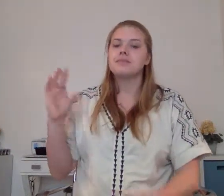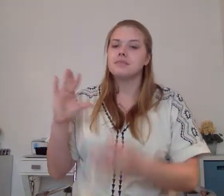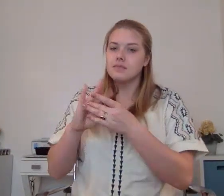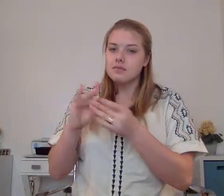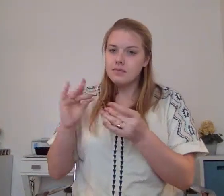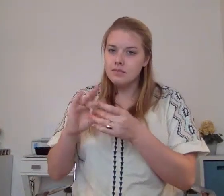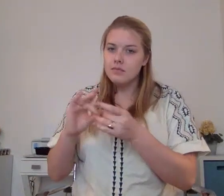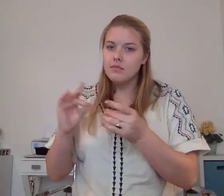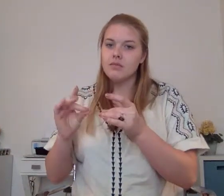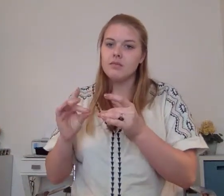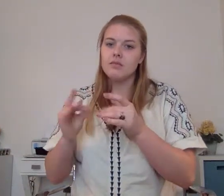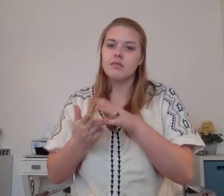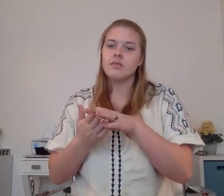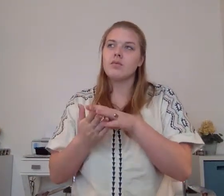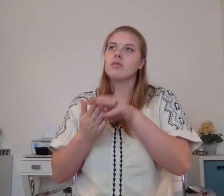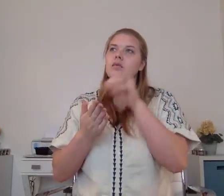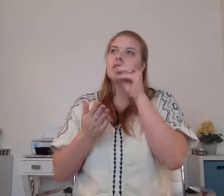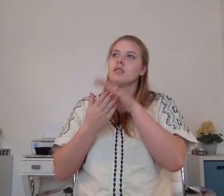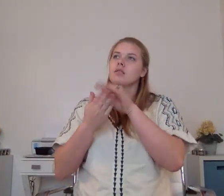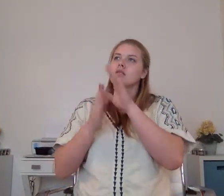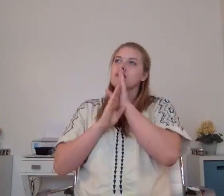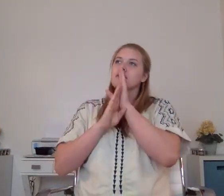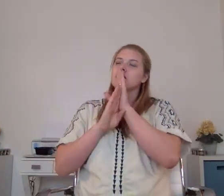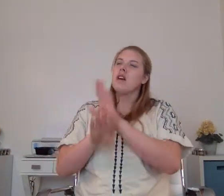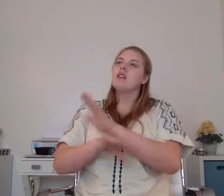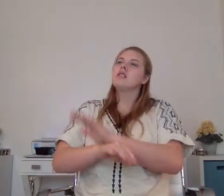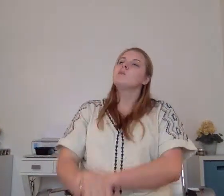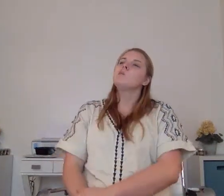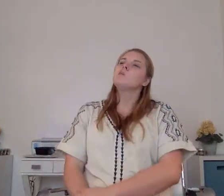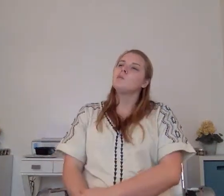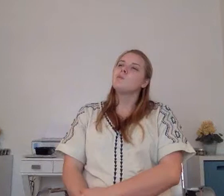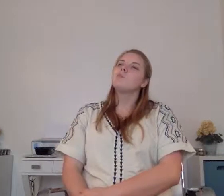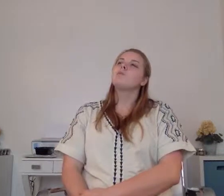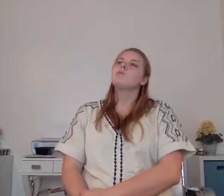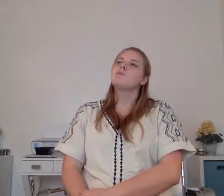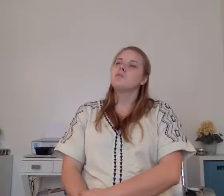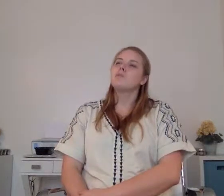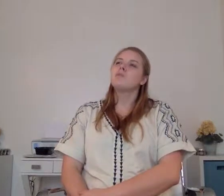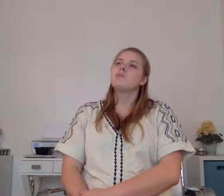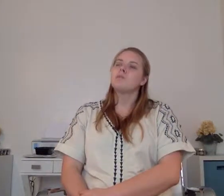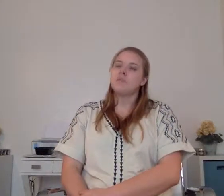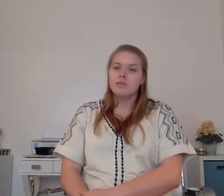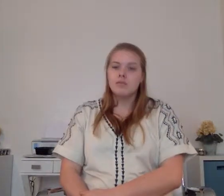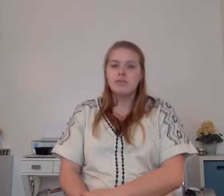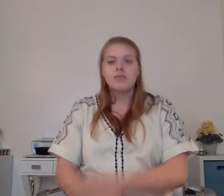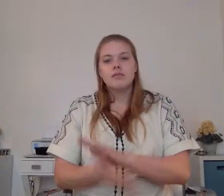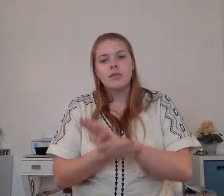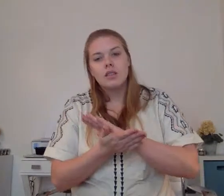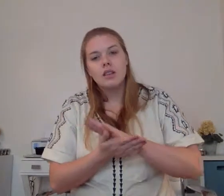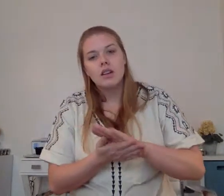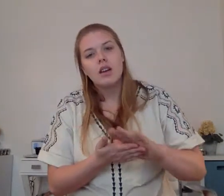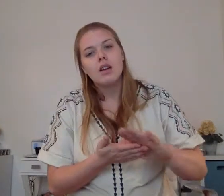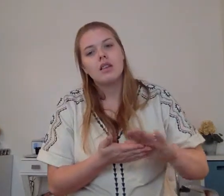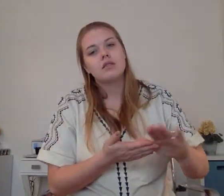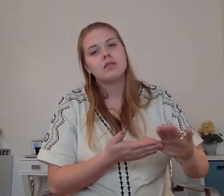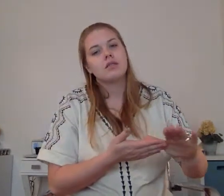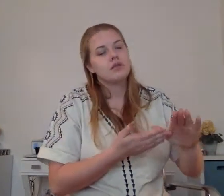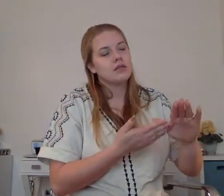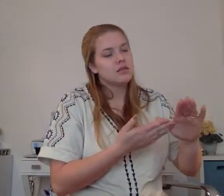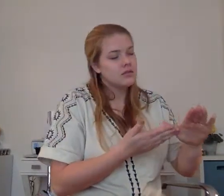the talkative, and tolerance from the intolerant, and kindness from the unkind. I think it's a great motto